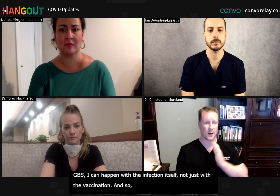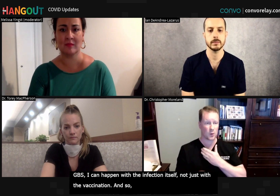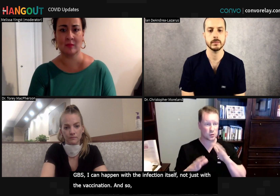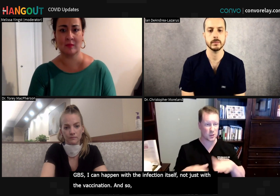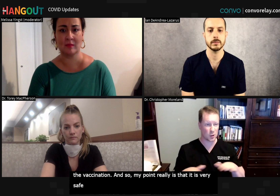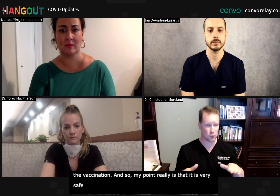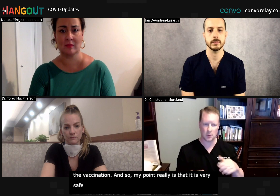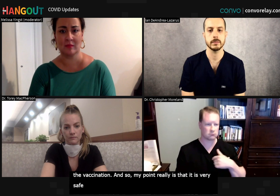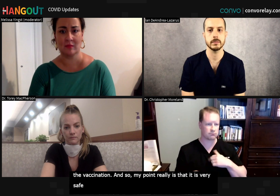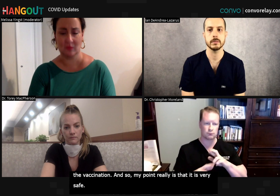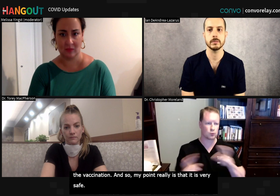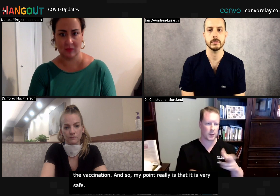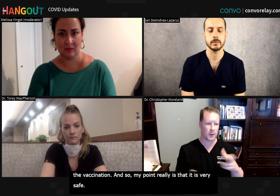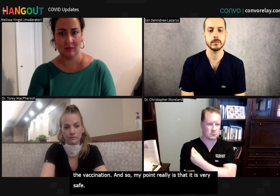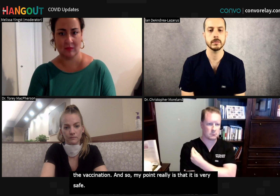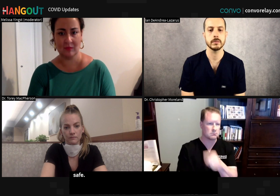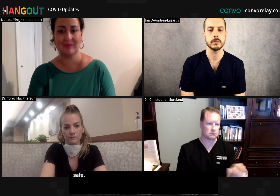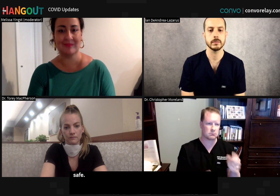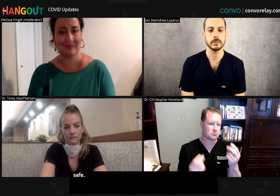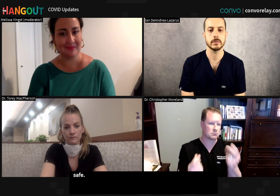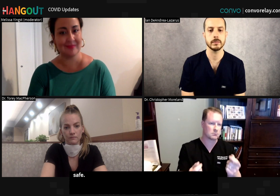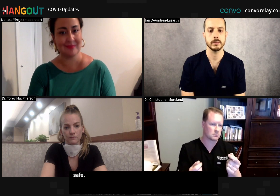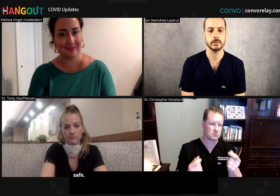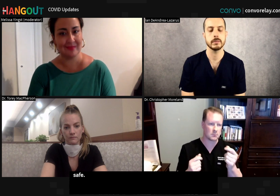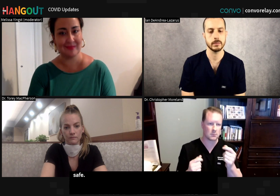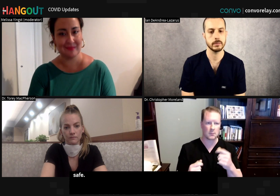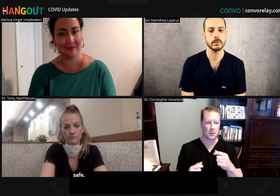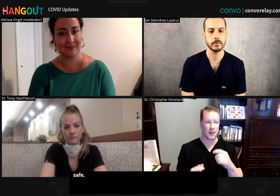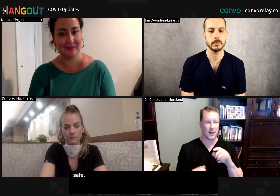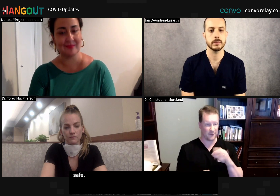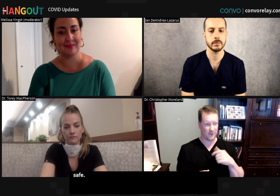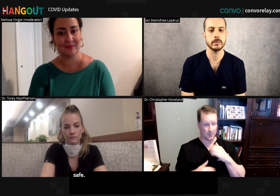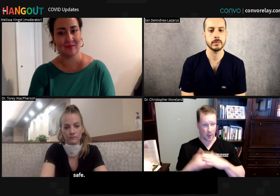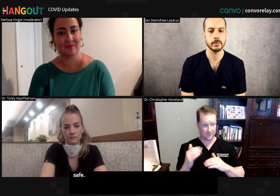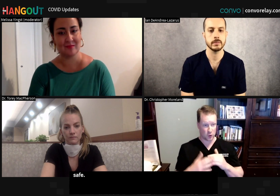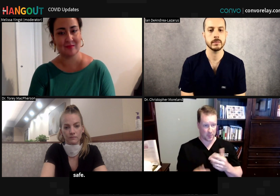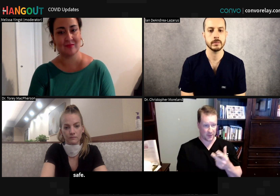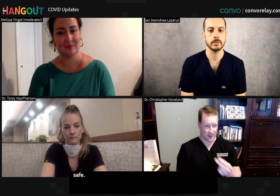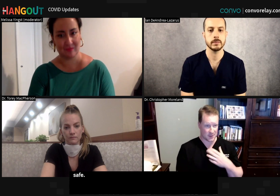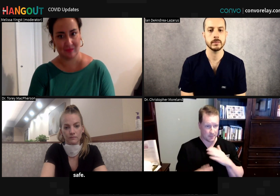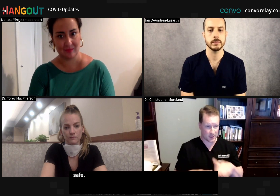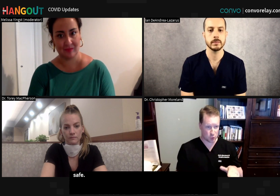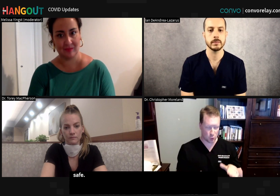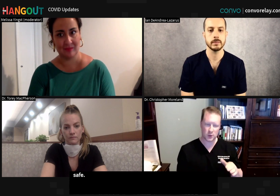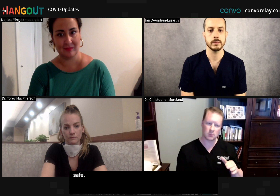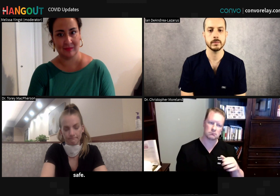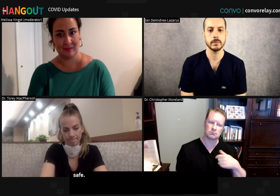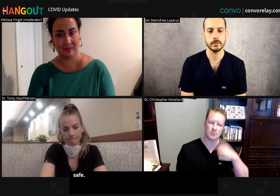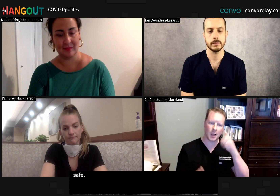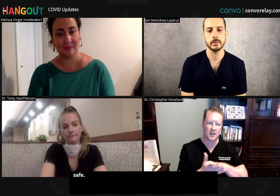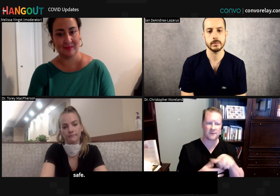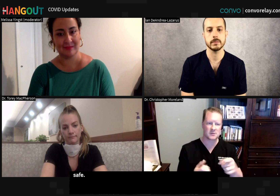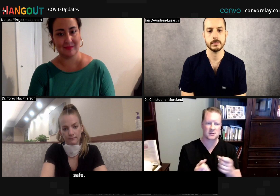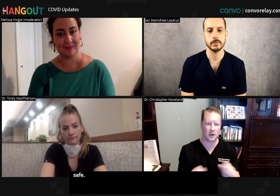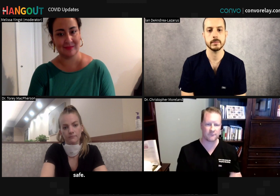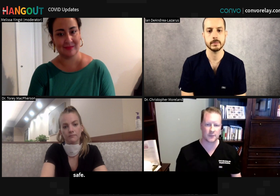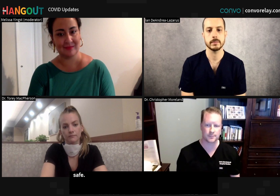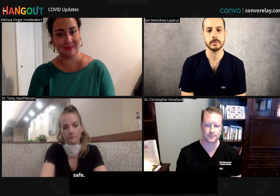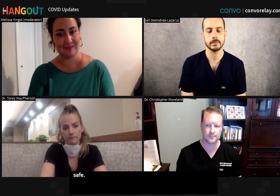When a vaccine becomes available for my children, I'm ready to vaccinate them immediately. And if I'm comfortable vaccinating my children, I believe